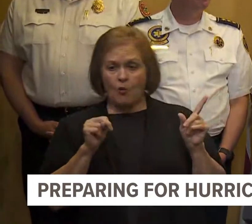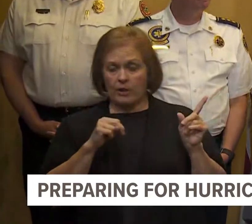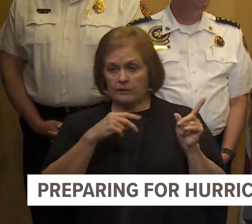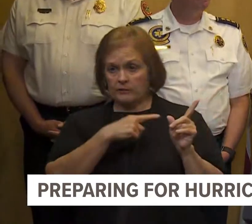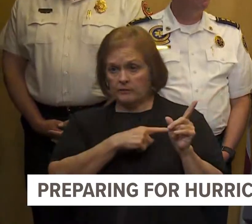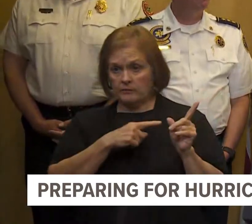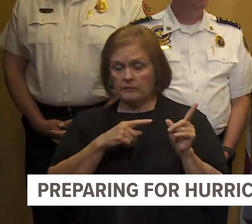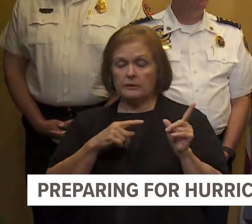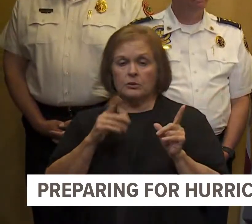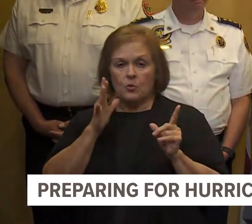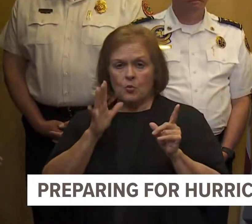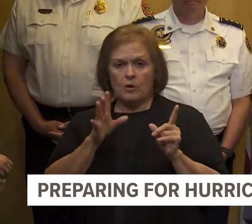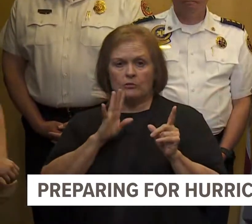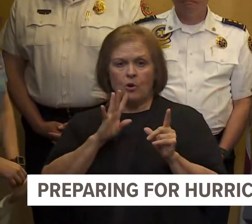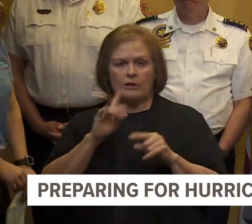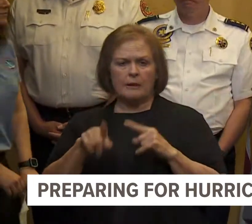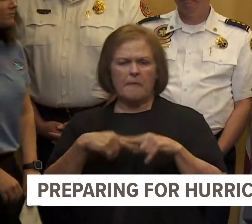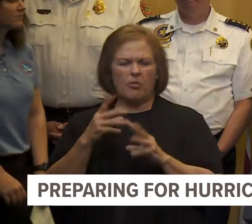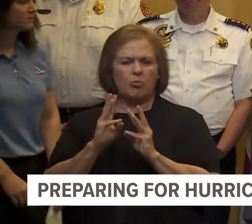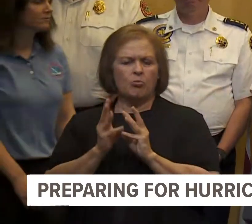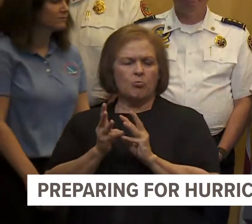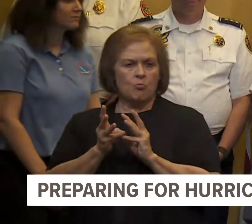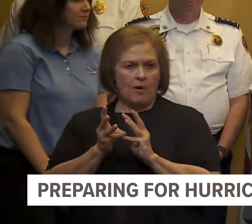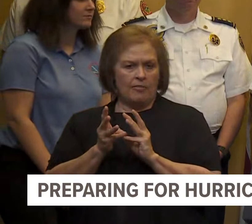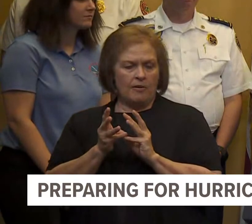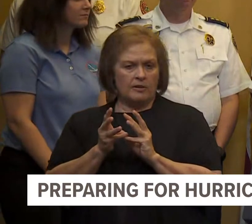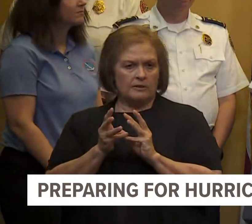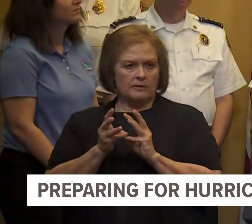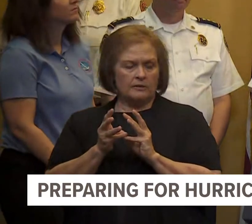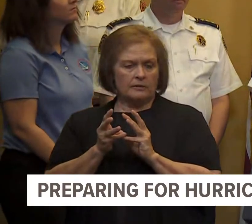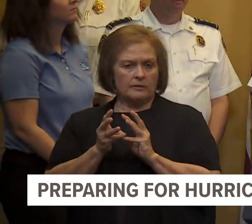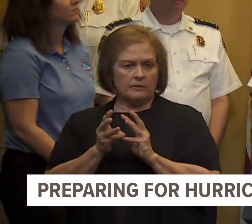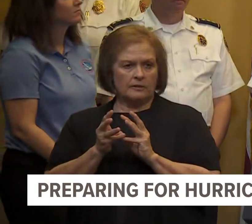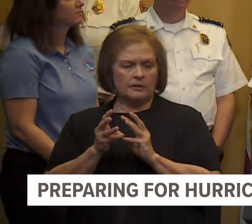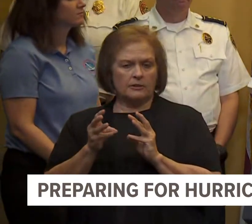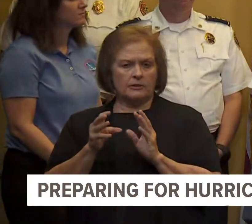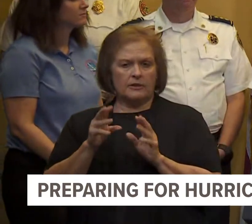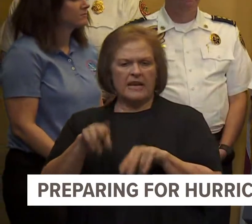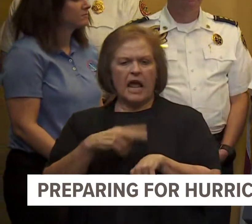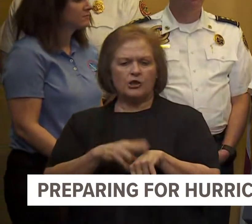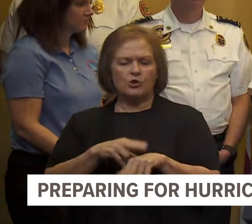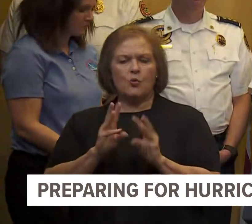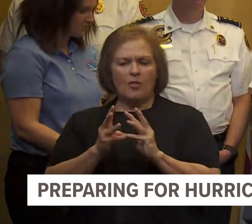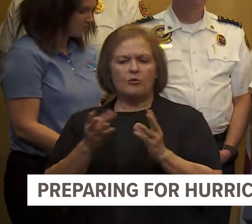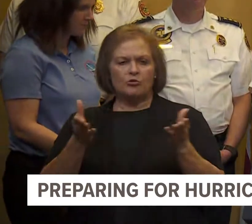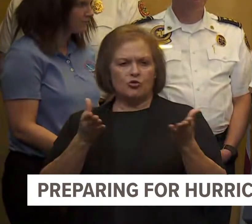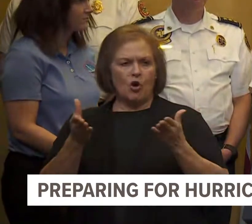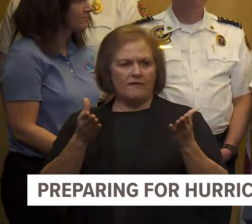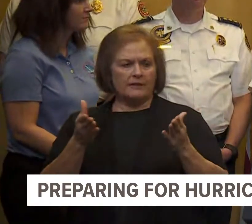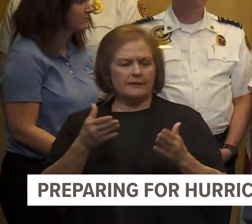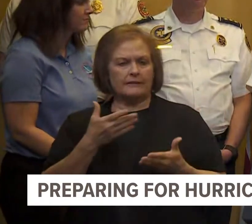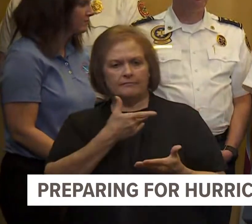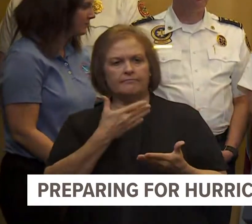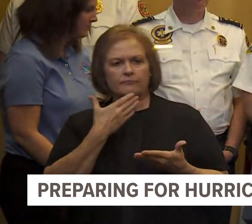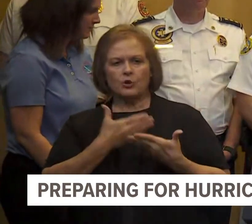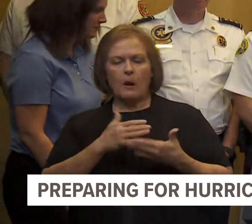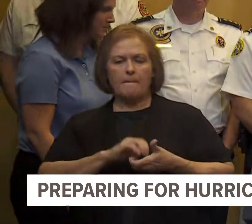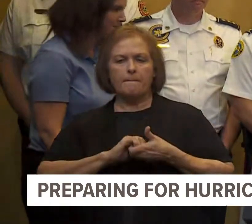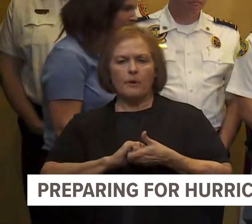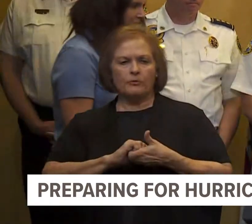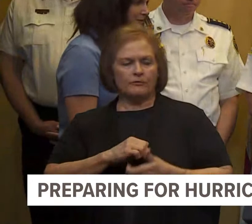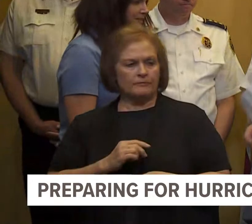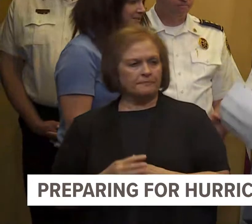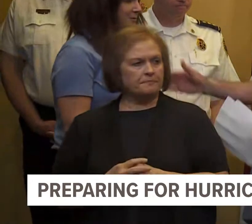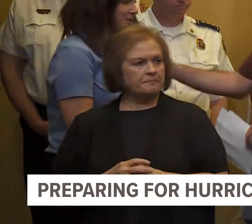up. She's the warning coordination meteorologist for the New Orleans Office of the National Weather Service and a terrific partner.